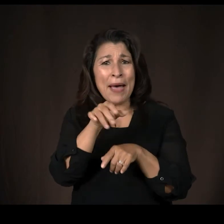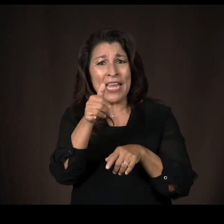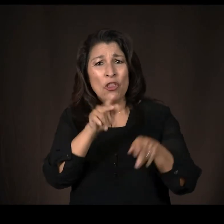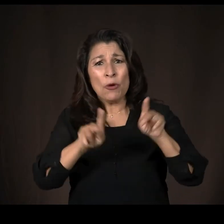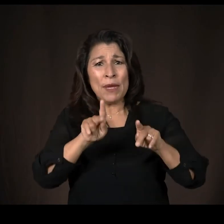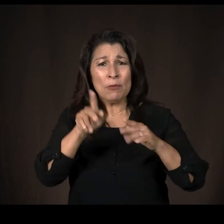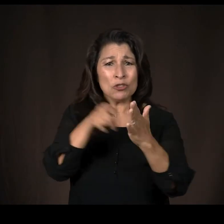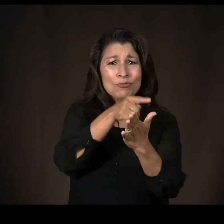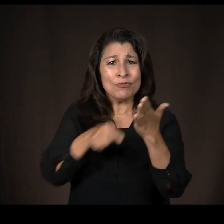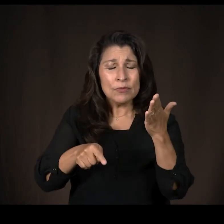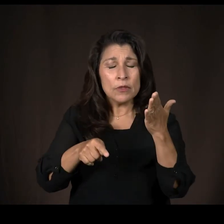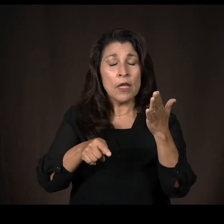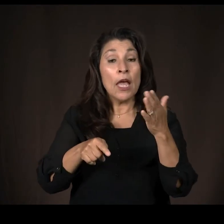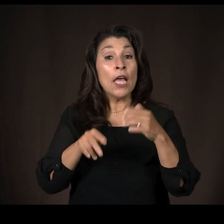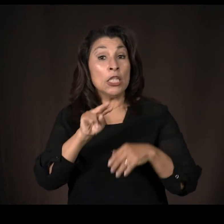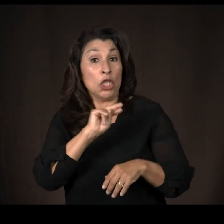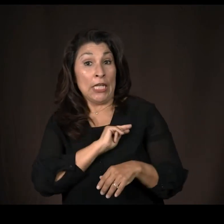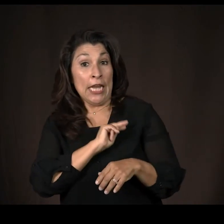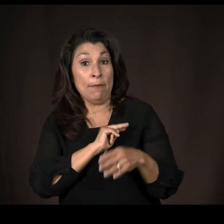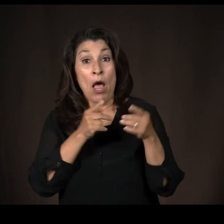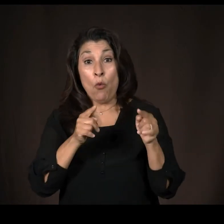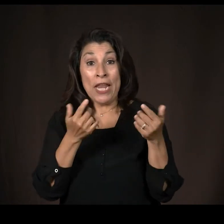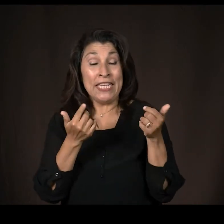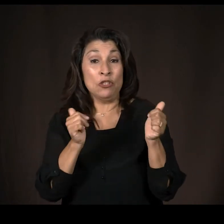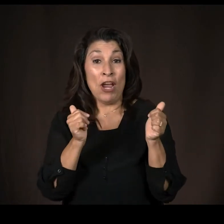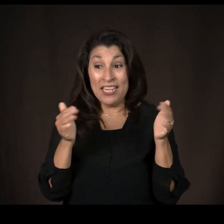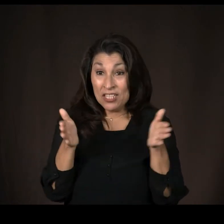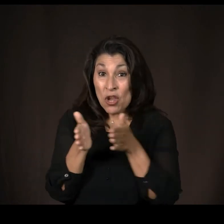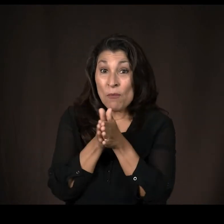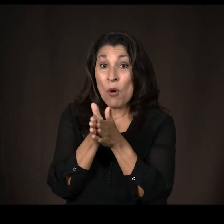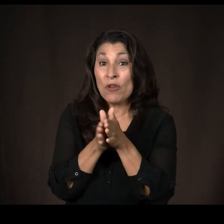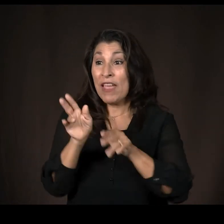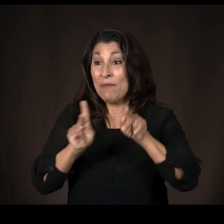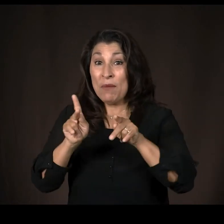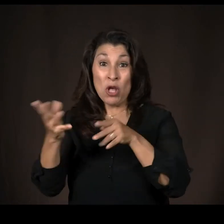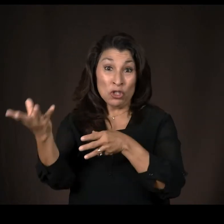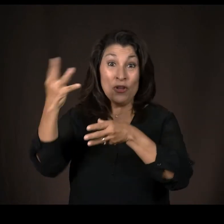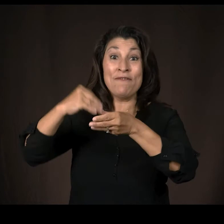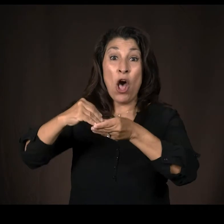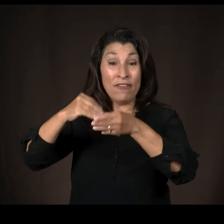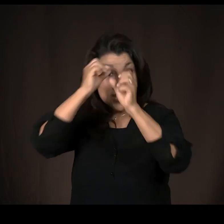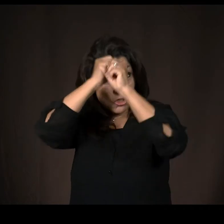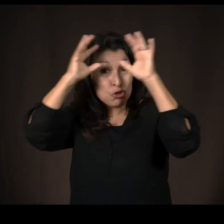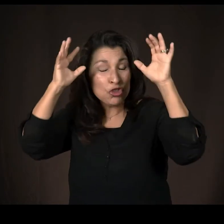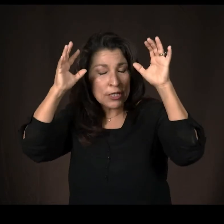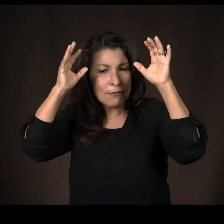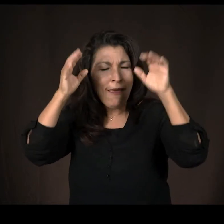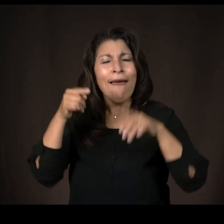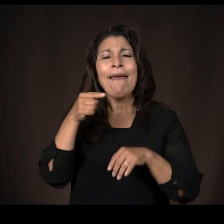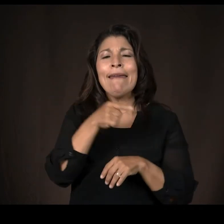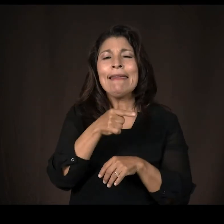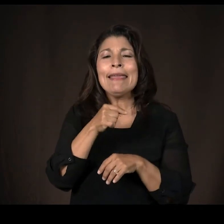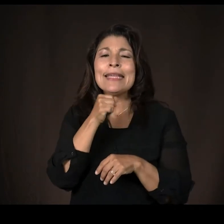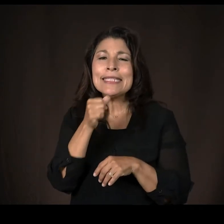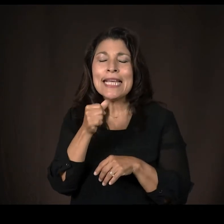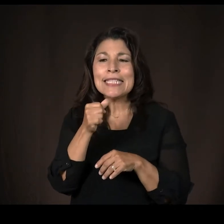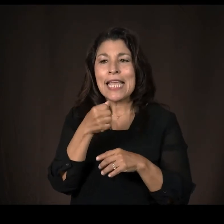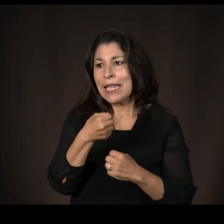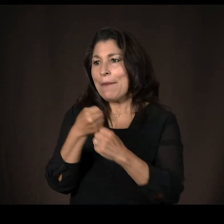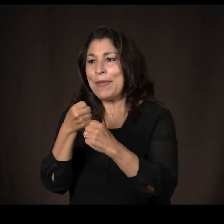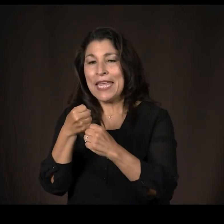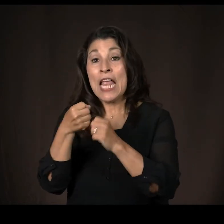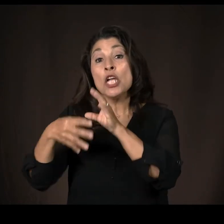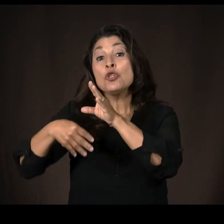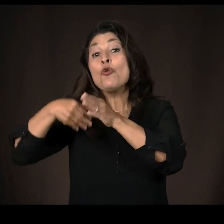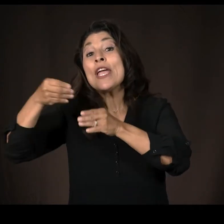So Nehemiah, when he is trying to motivate people to get involved in the dream, he doesn't appeal to